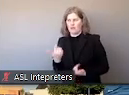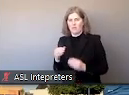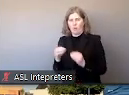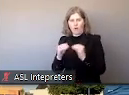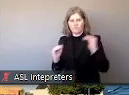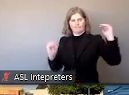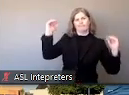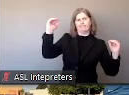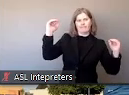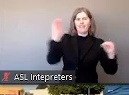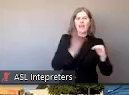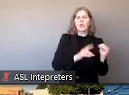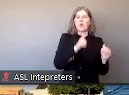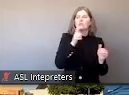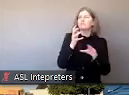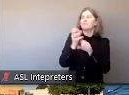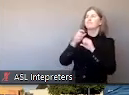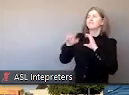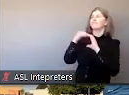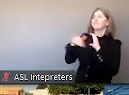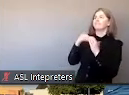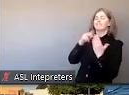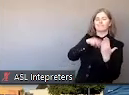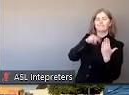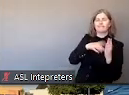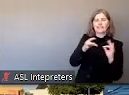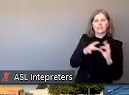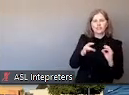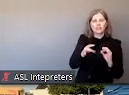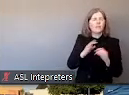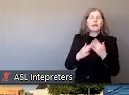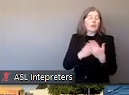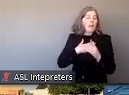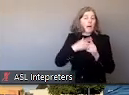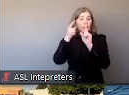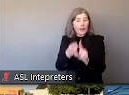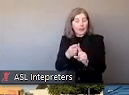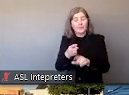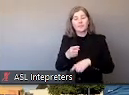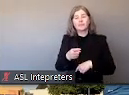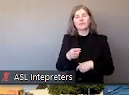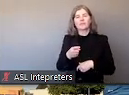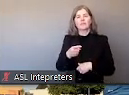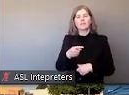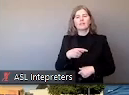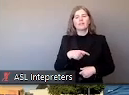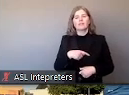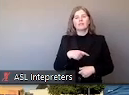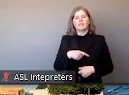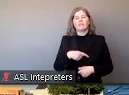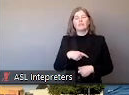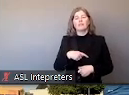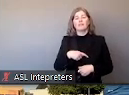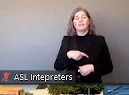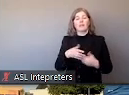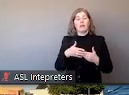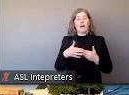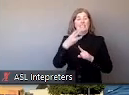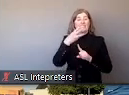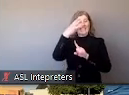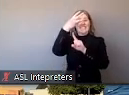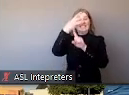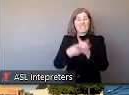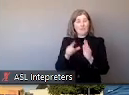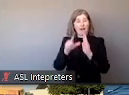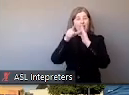happier than the people that just got the message. But the main point of that study was that 6 months later, that same